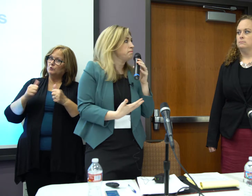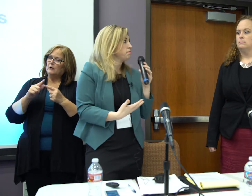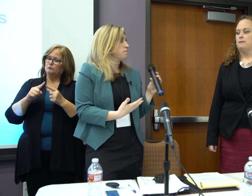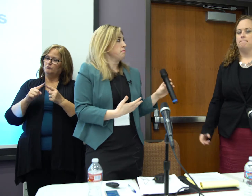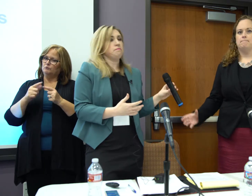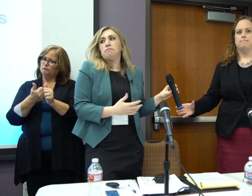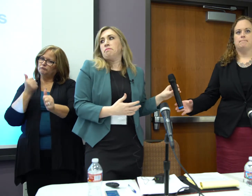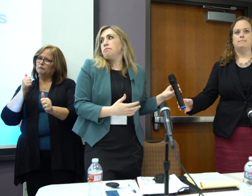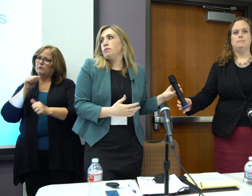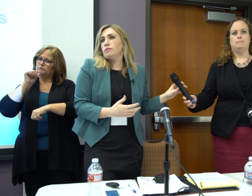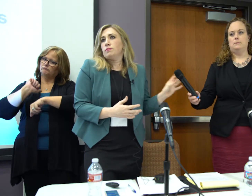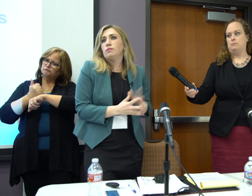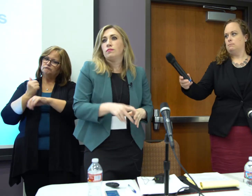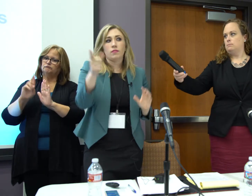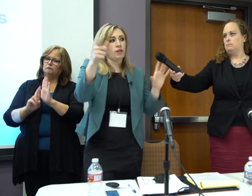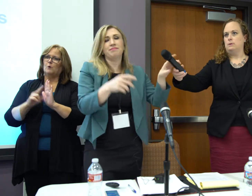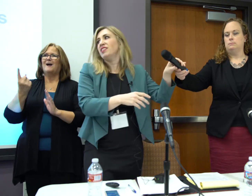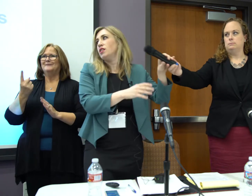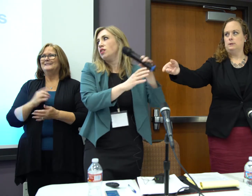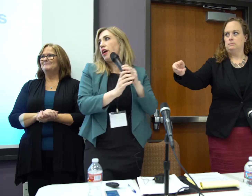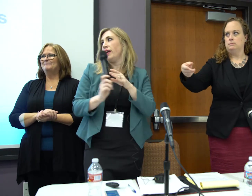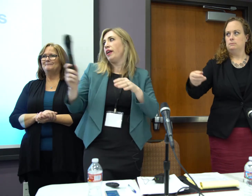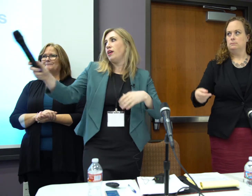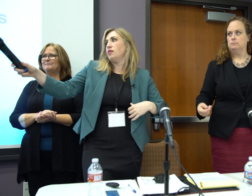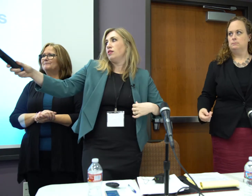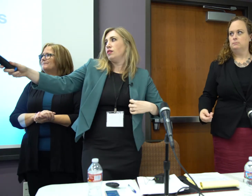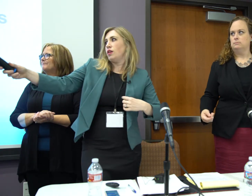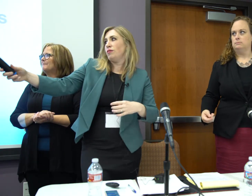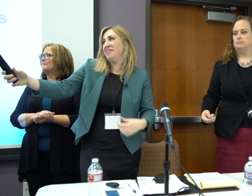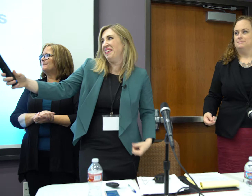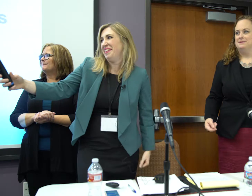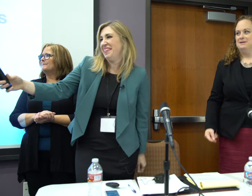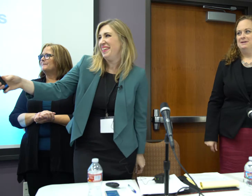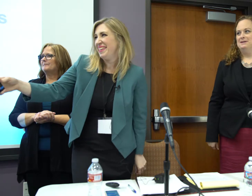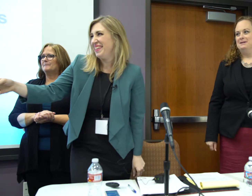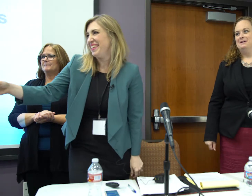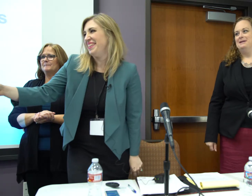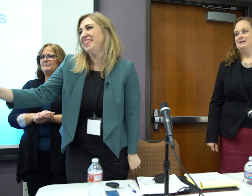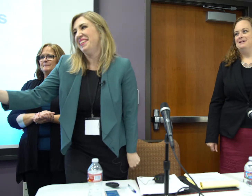from. Sorry, Katie.